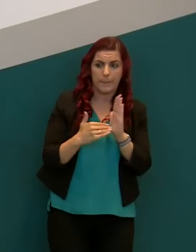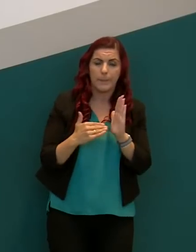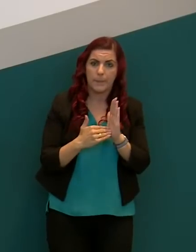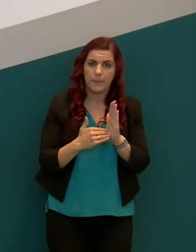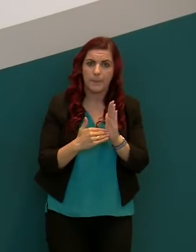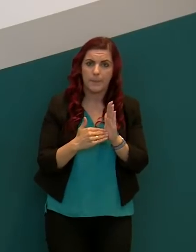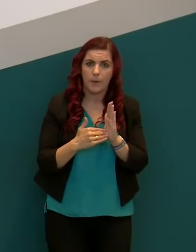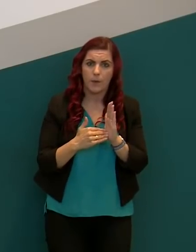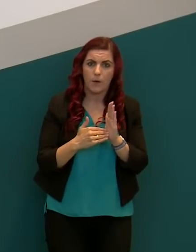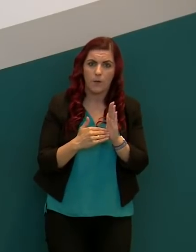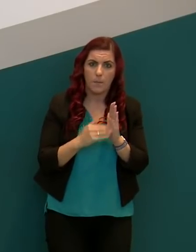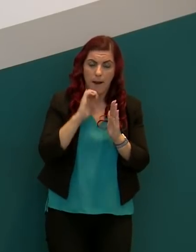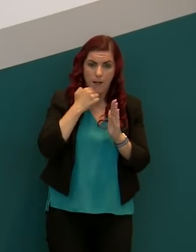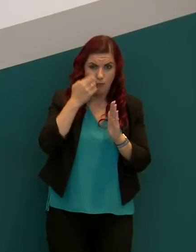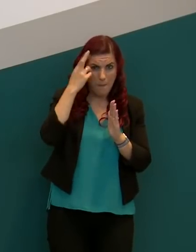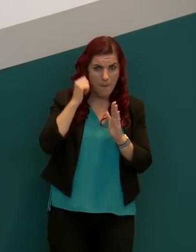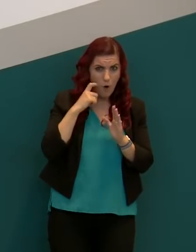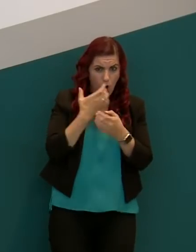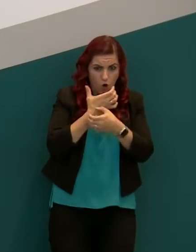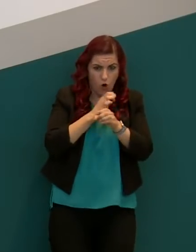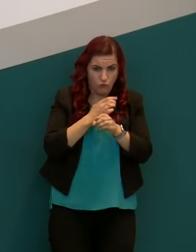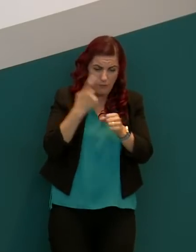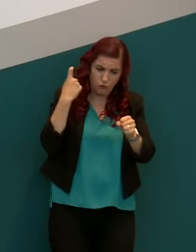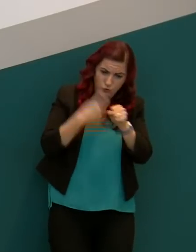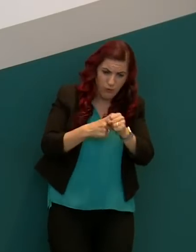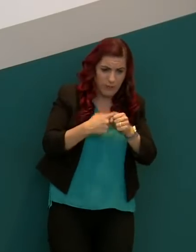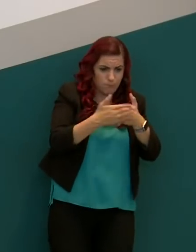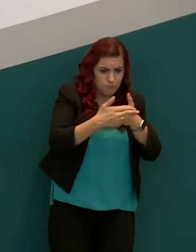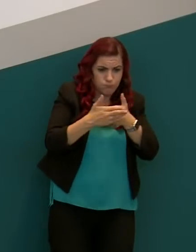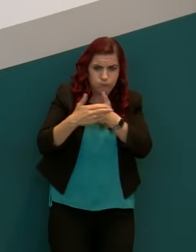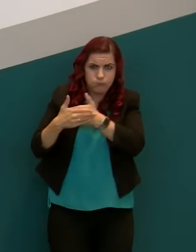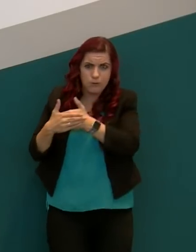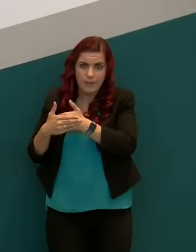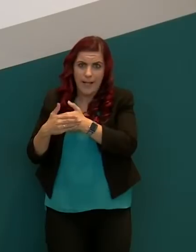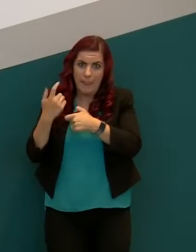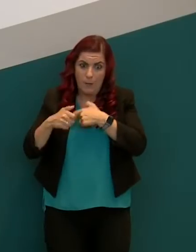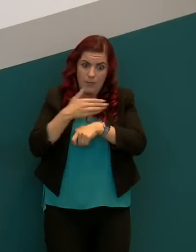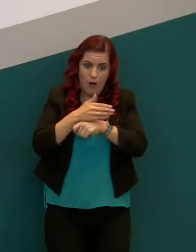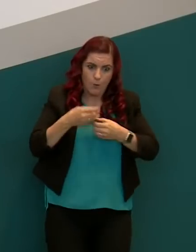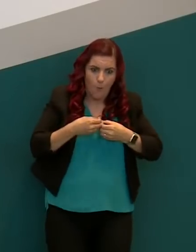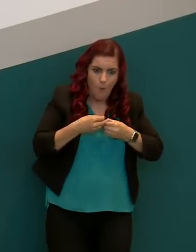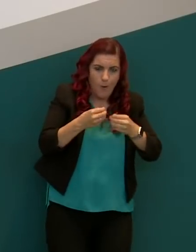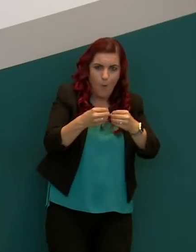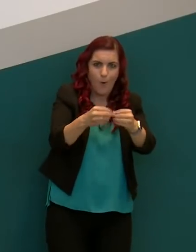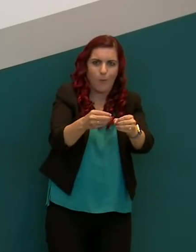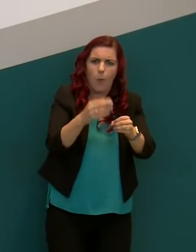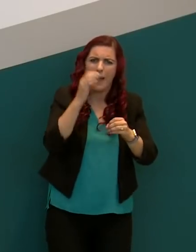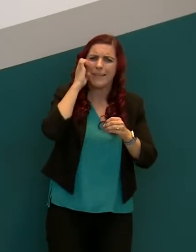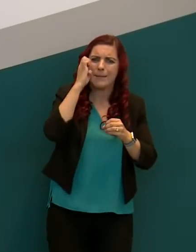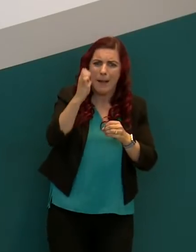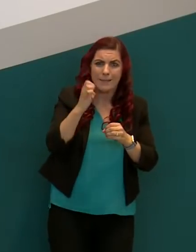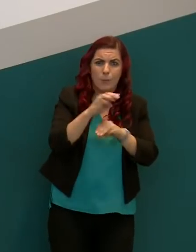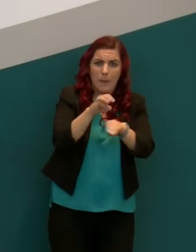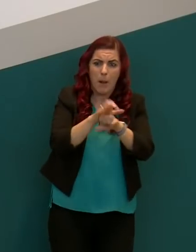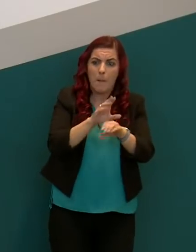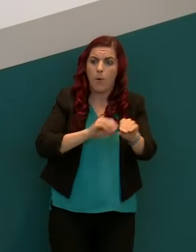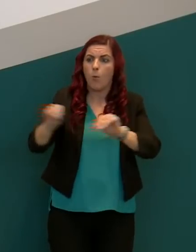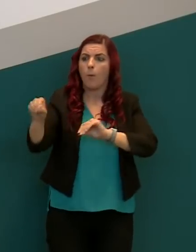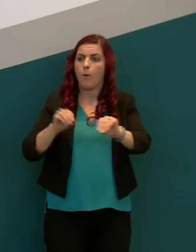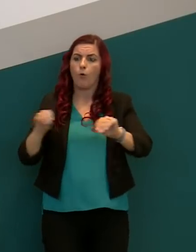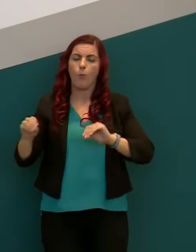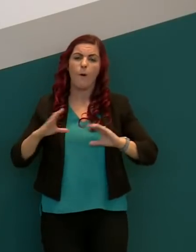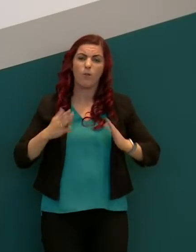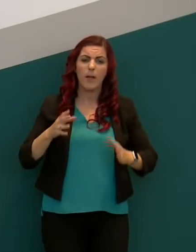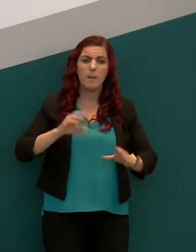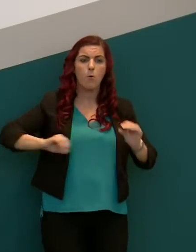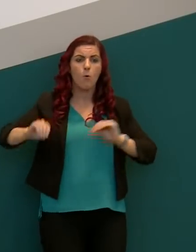the country from a very harsh set of measures. And so it's not unexpected that as people begin to move around more freely, as